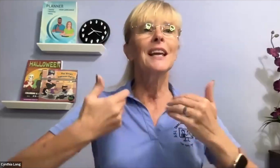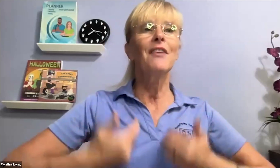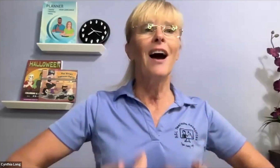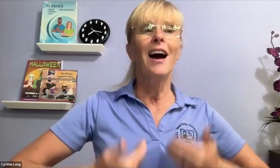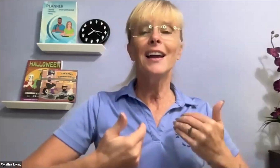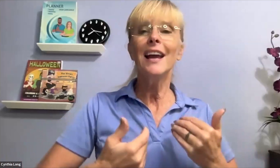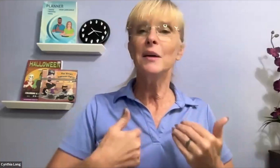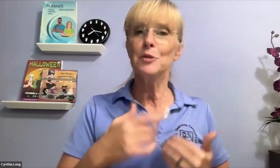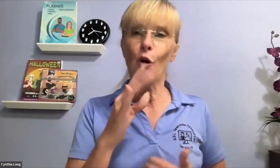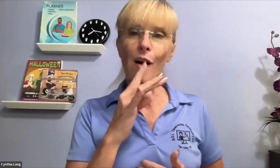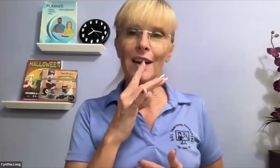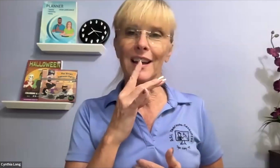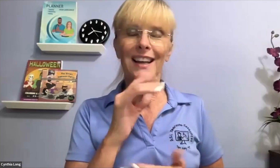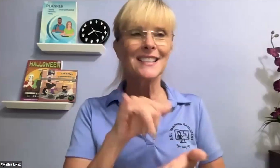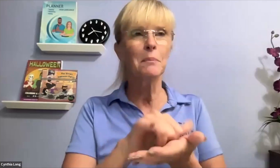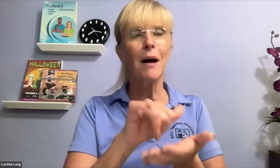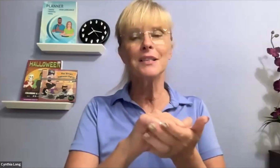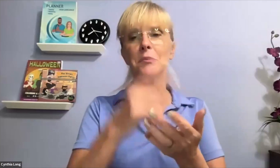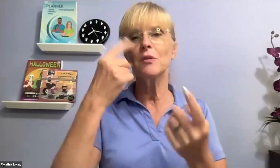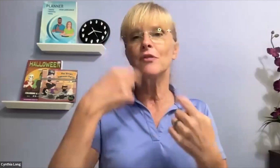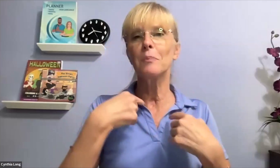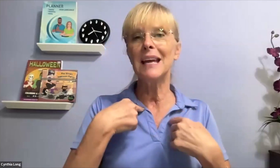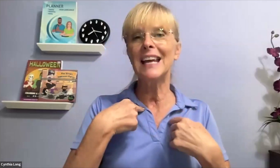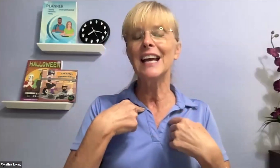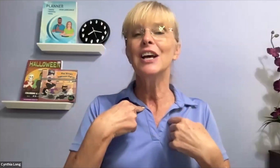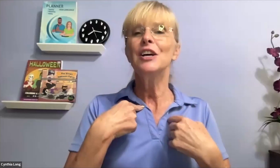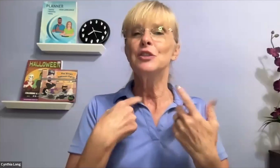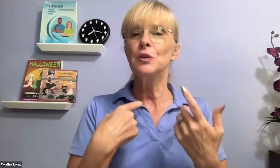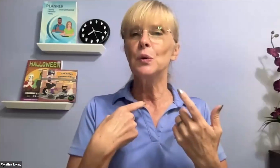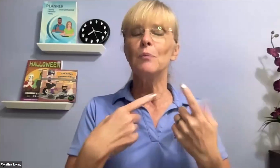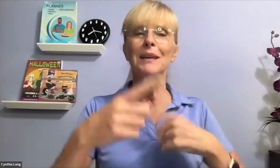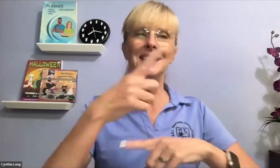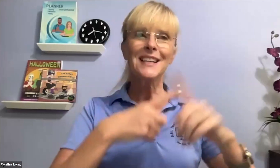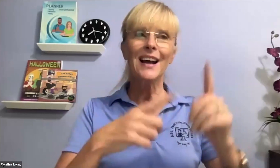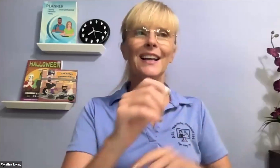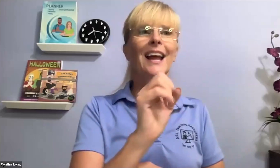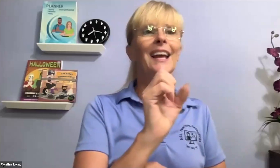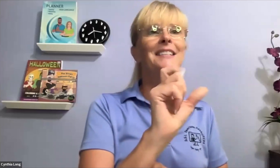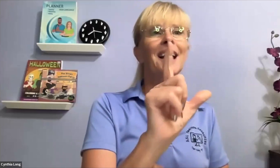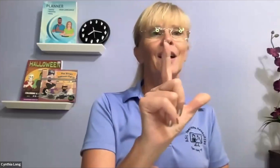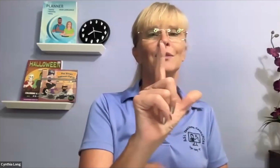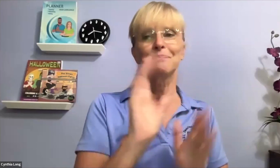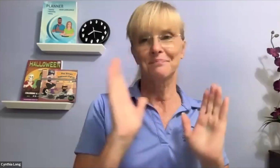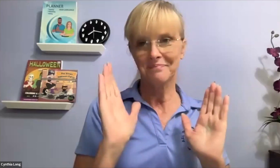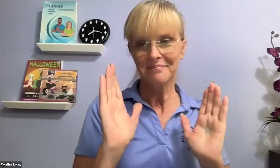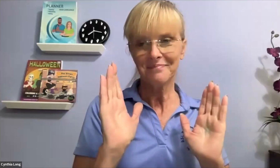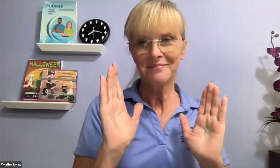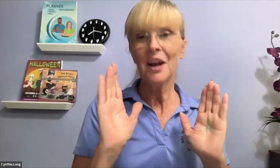if I am talking, it's impossible for me to be signing ASL.